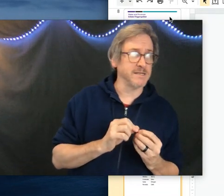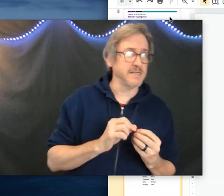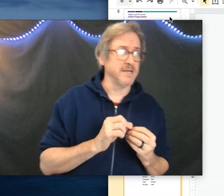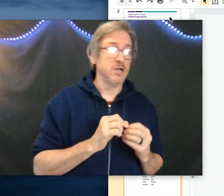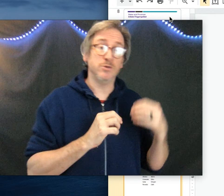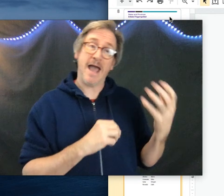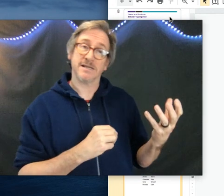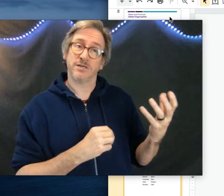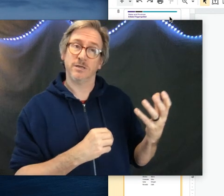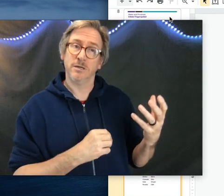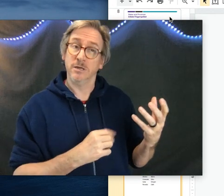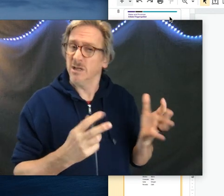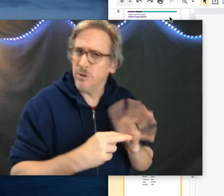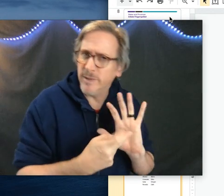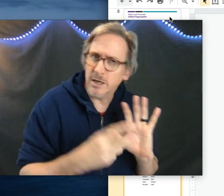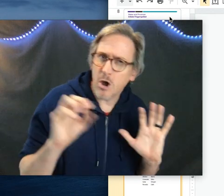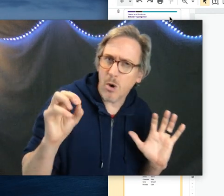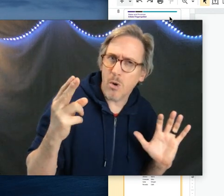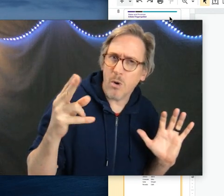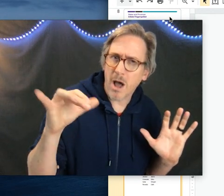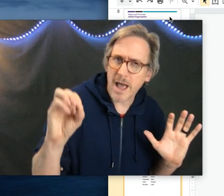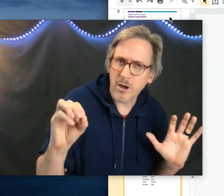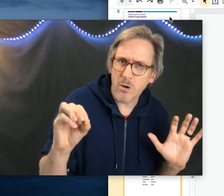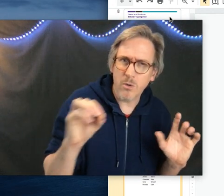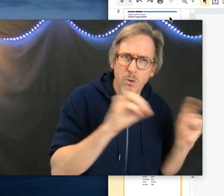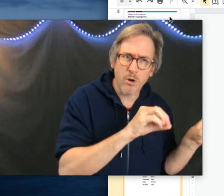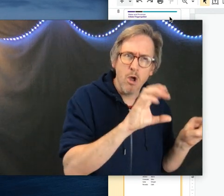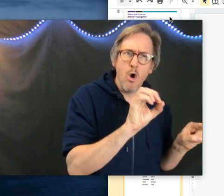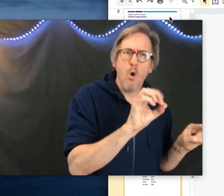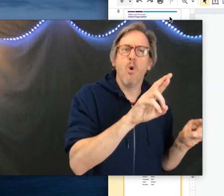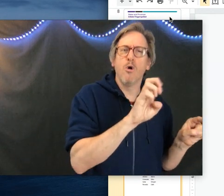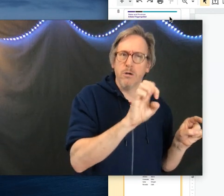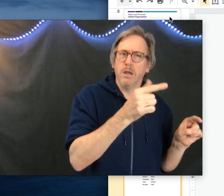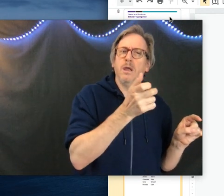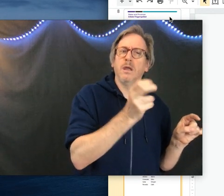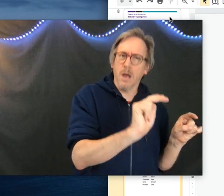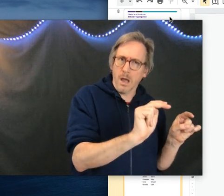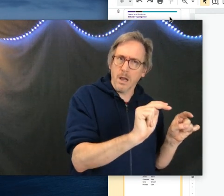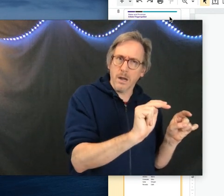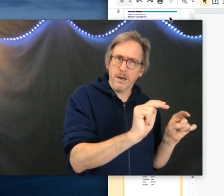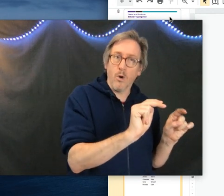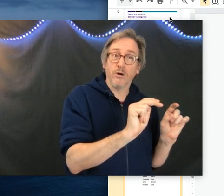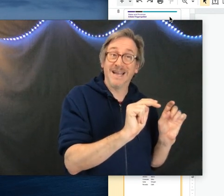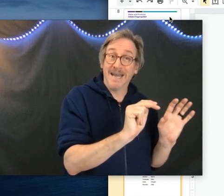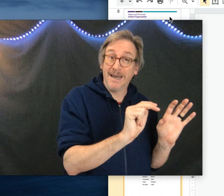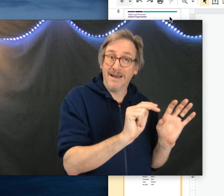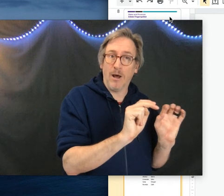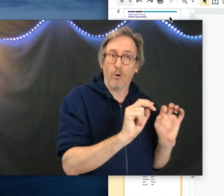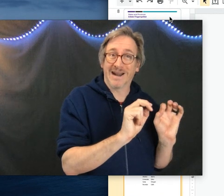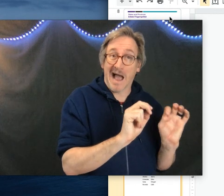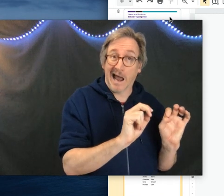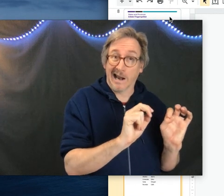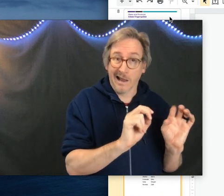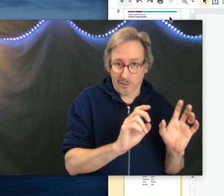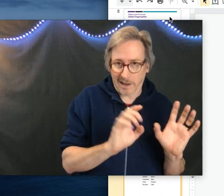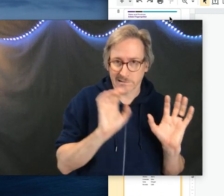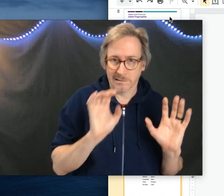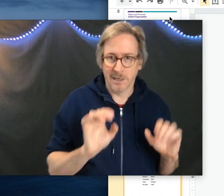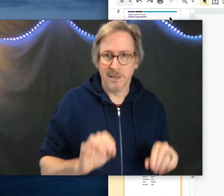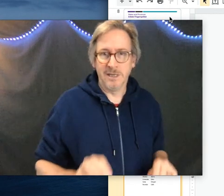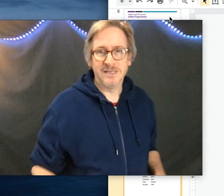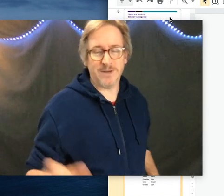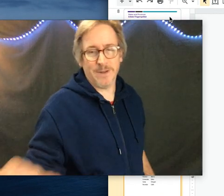to practice and to ask. You mean Ohio or Oregon? Oregon, not Oregon.